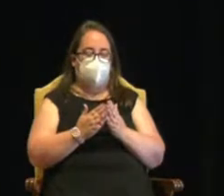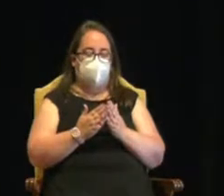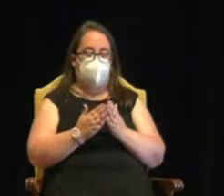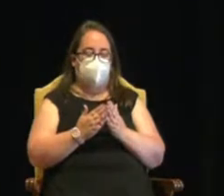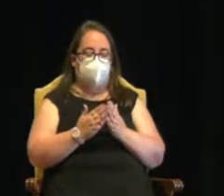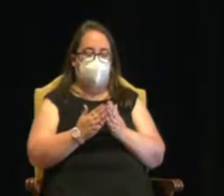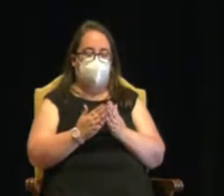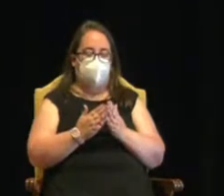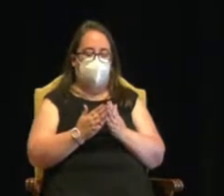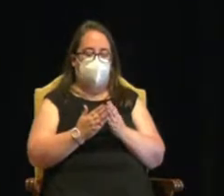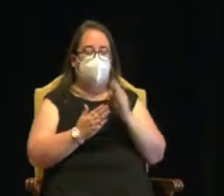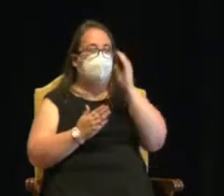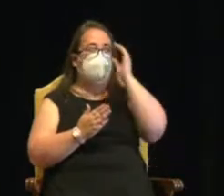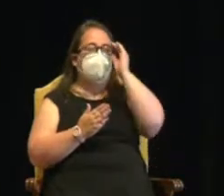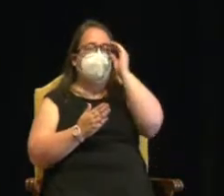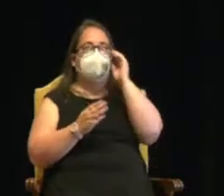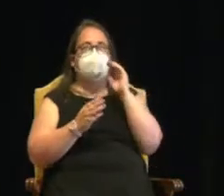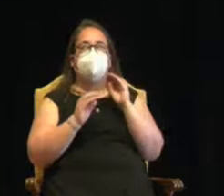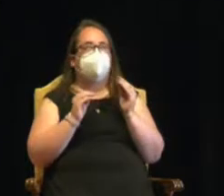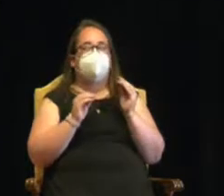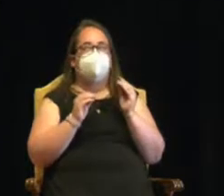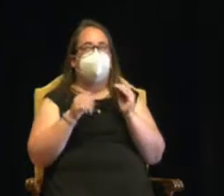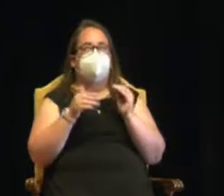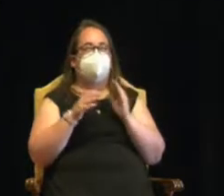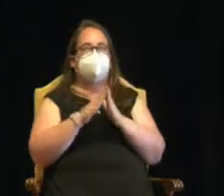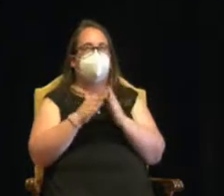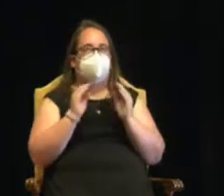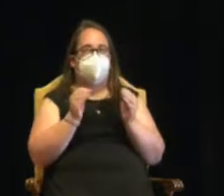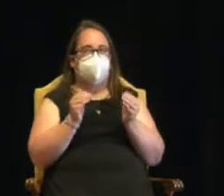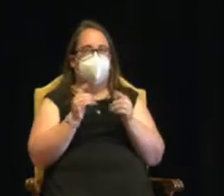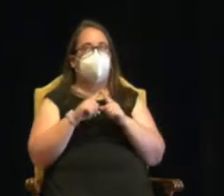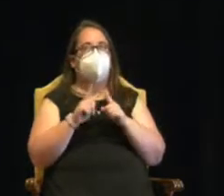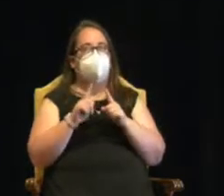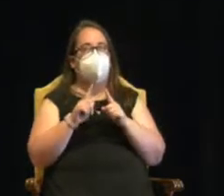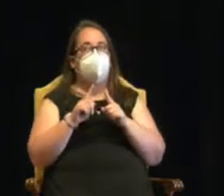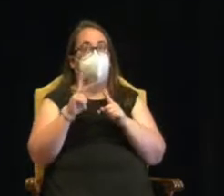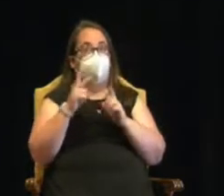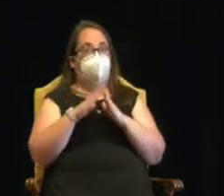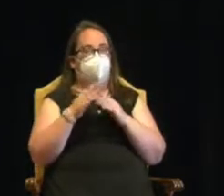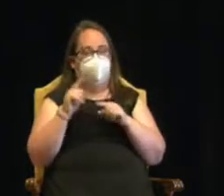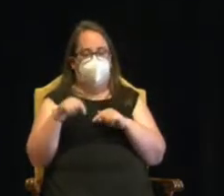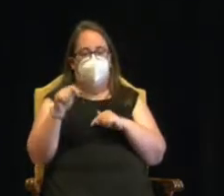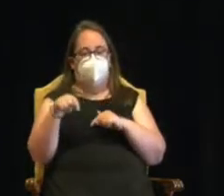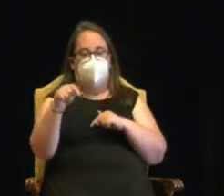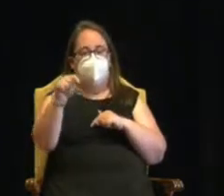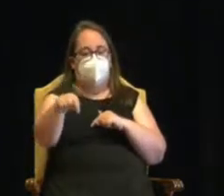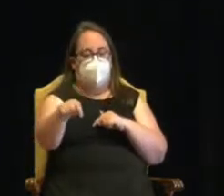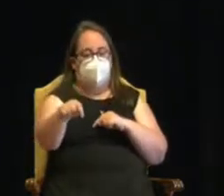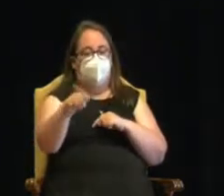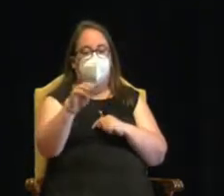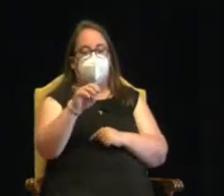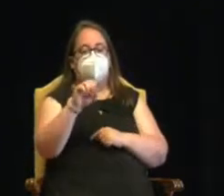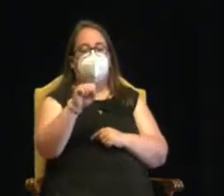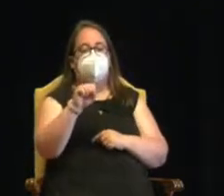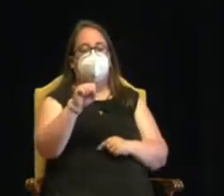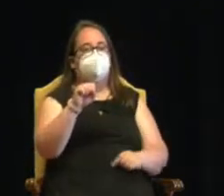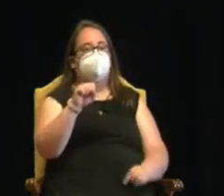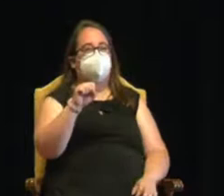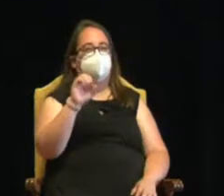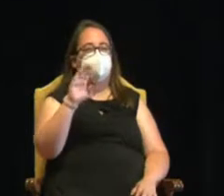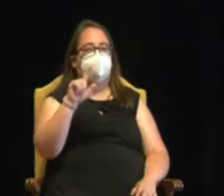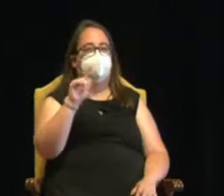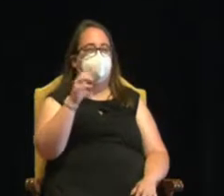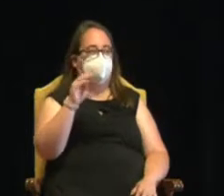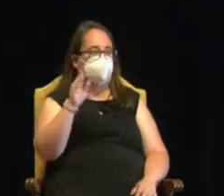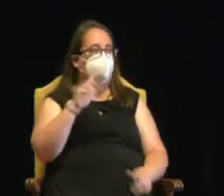set in the, but no, Tess isn't in the next book at all. The book after that is about Mrs. Blossom, who used to work for